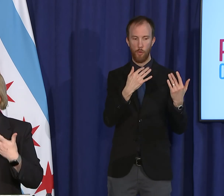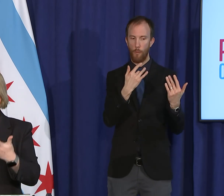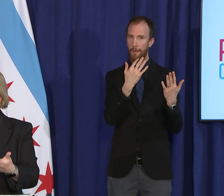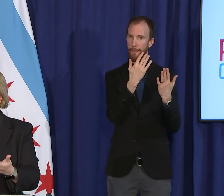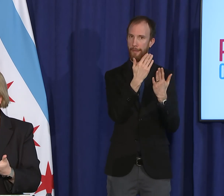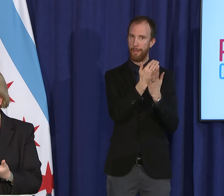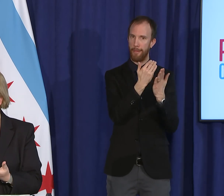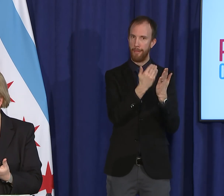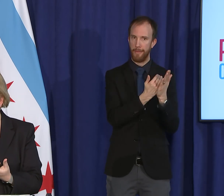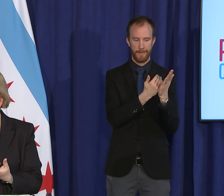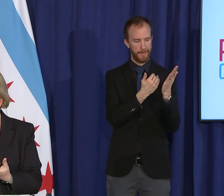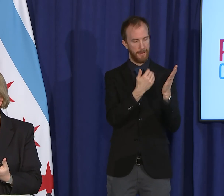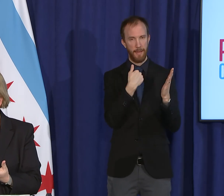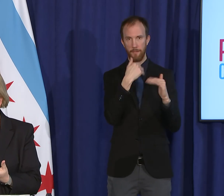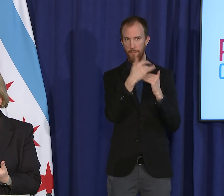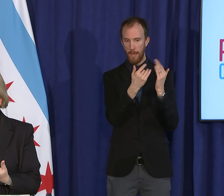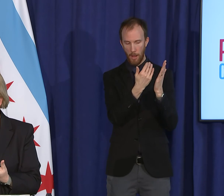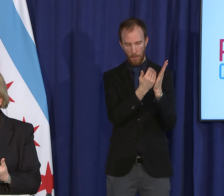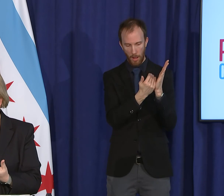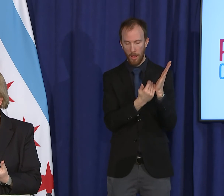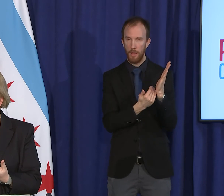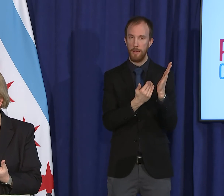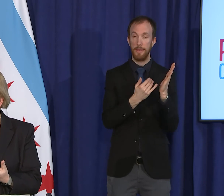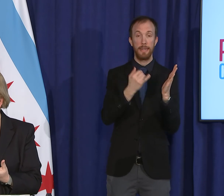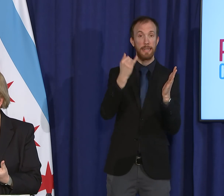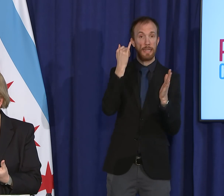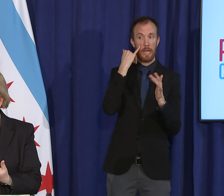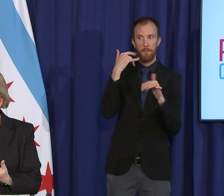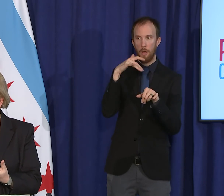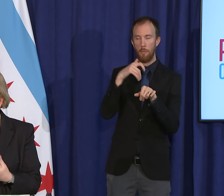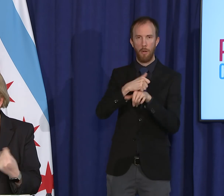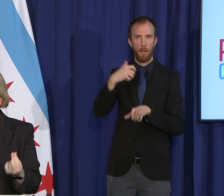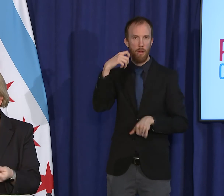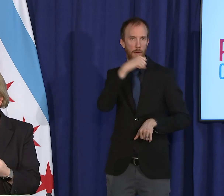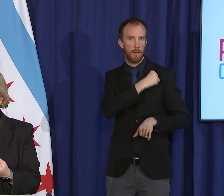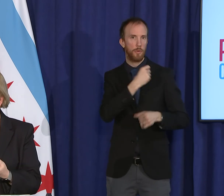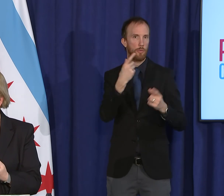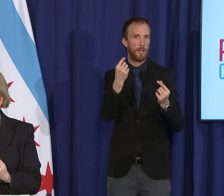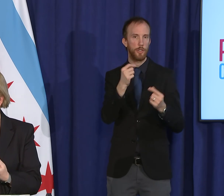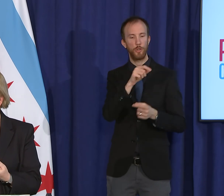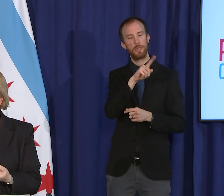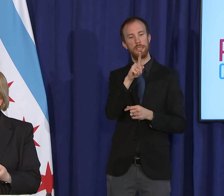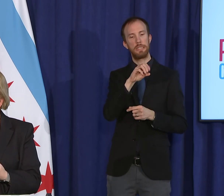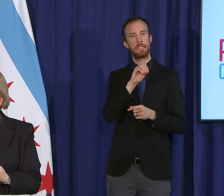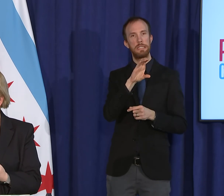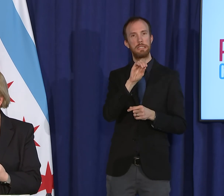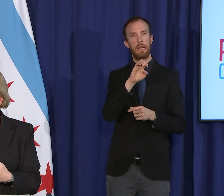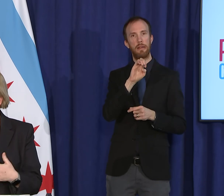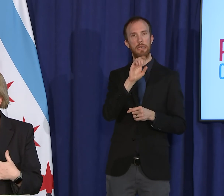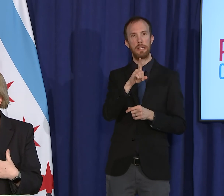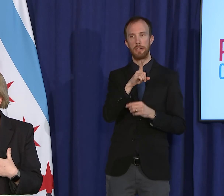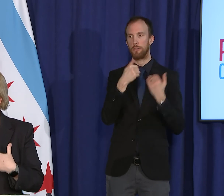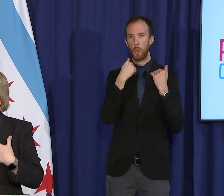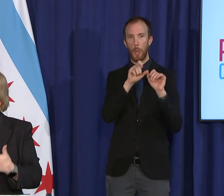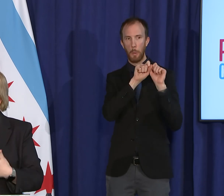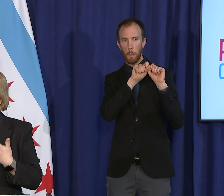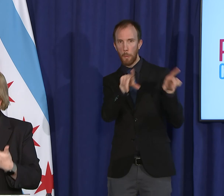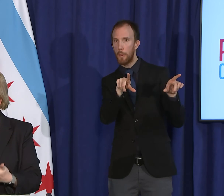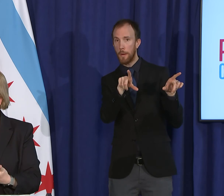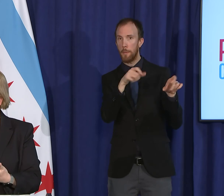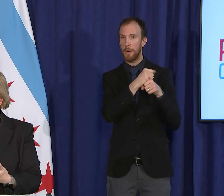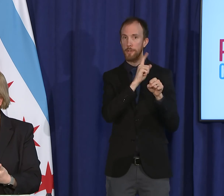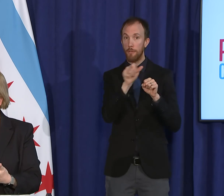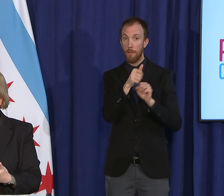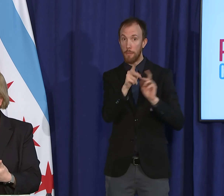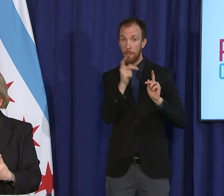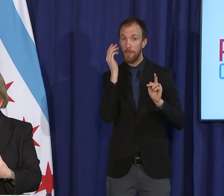Putting appointments back up on ZocDoc is certainly an option where we know that these turn around very quickly. But also, for example, like out of our own